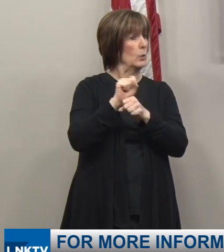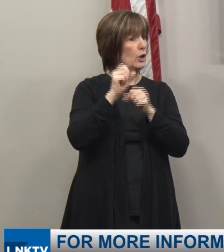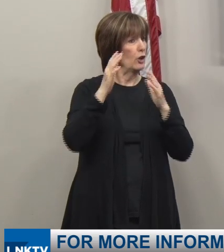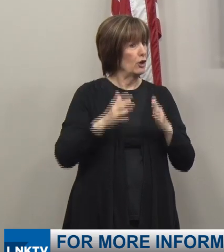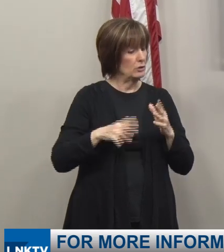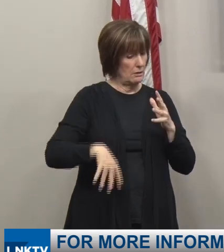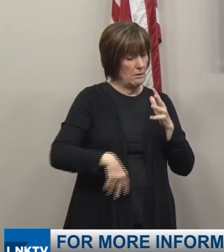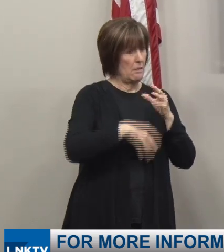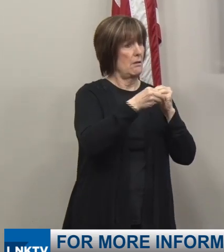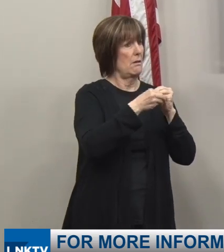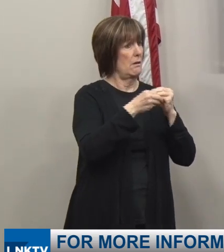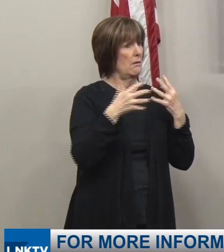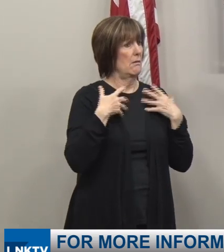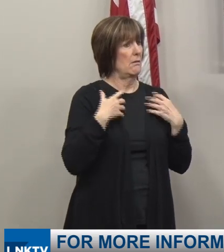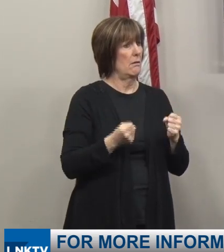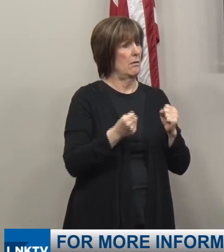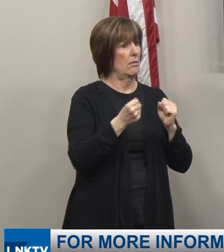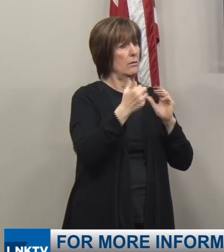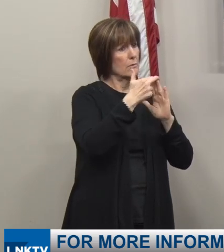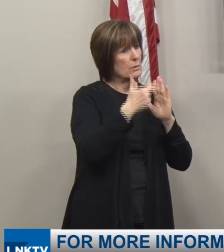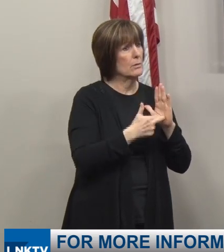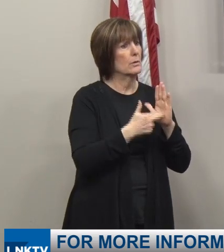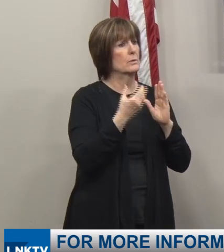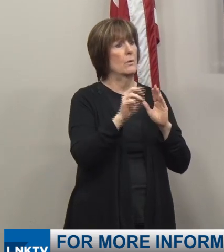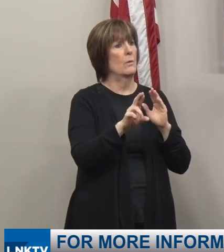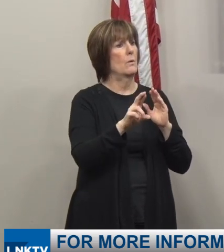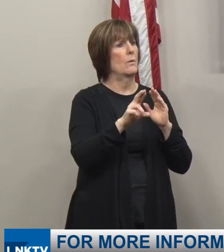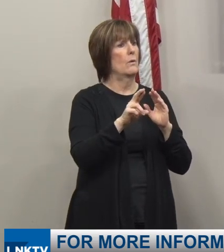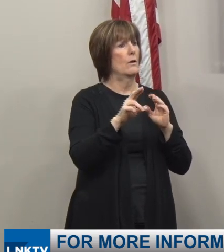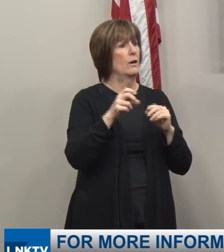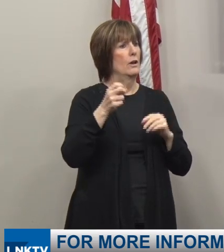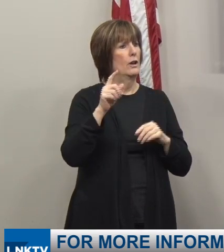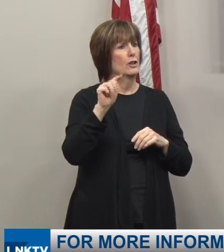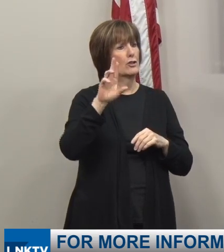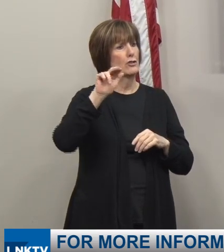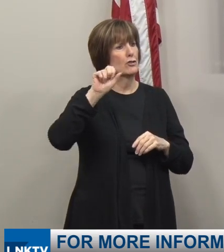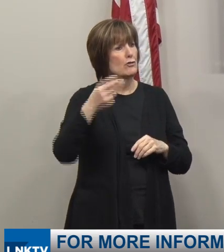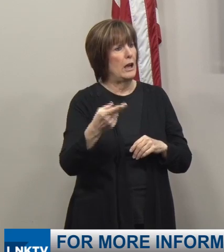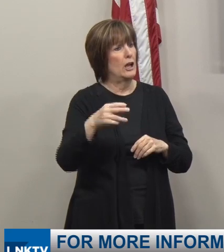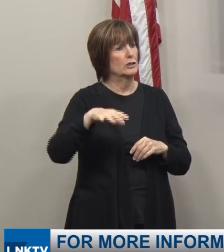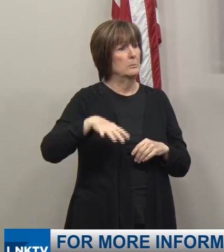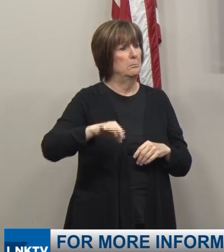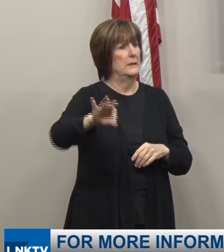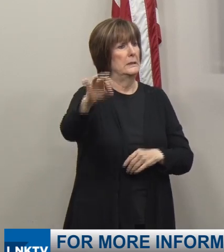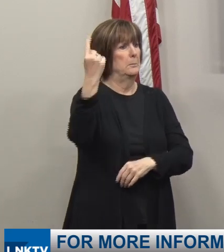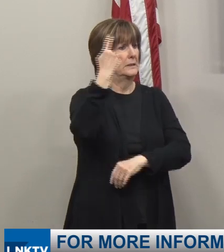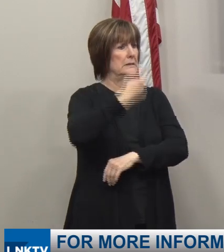adding health protocols or extending trash pickup days?